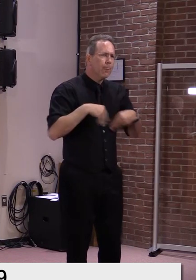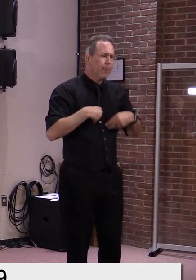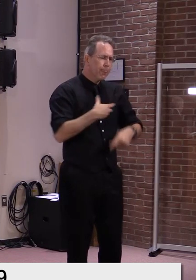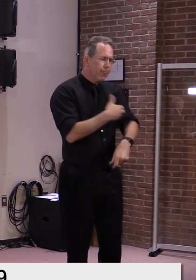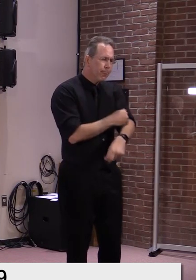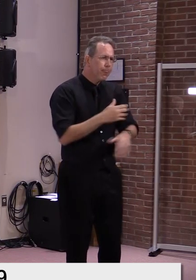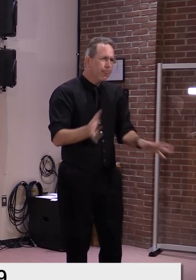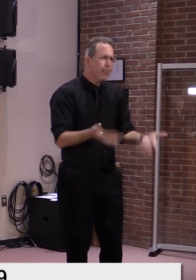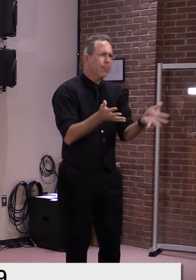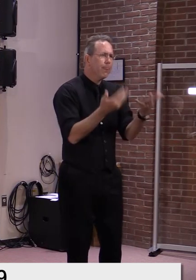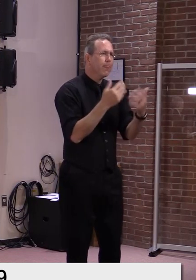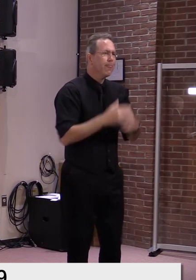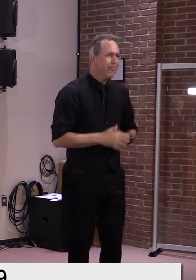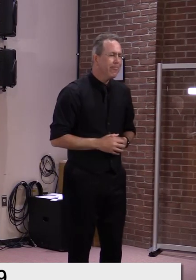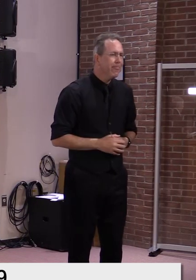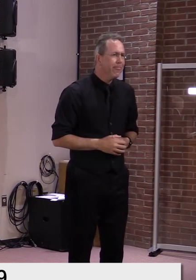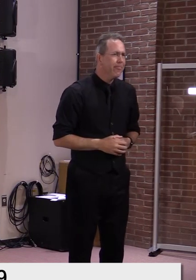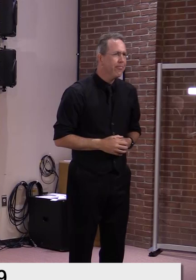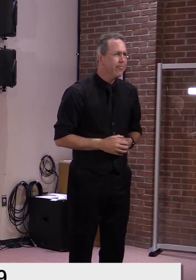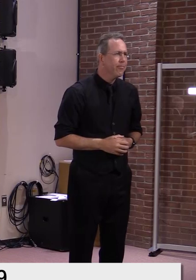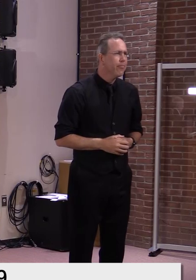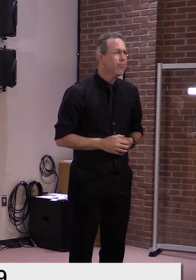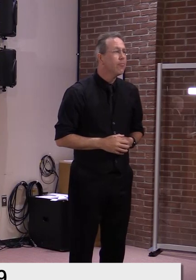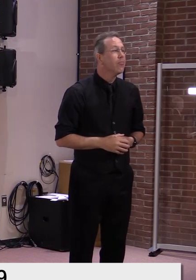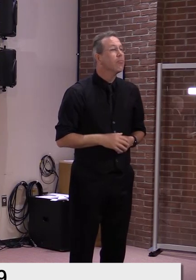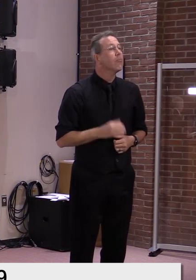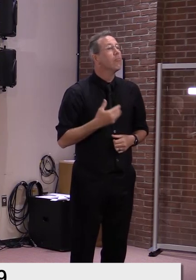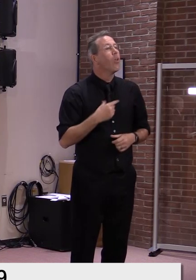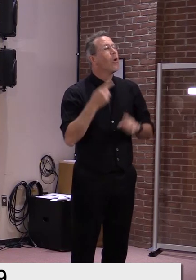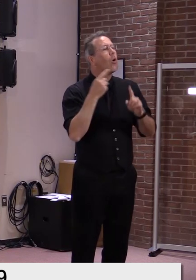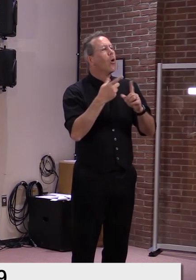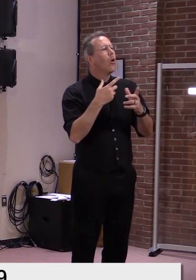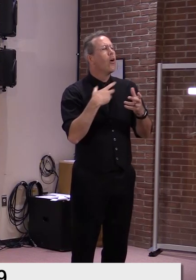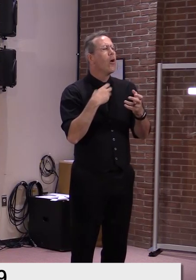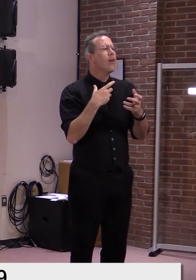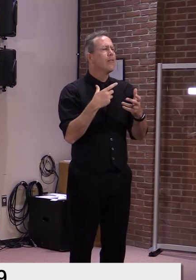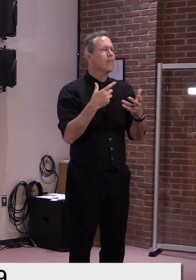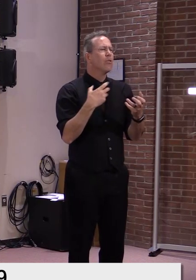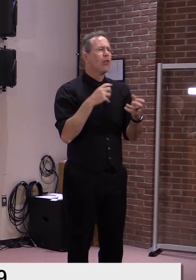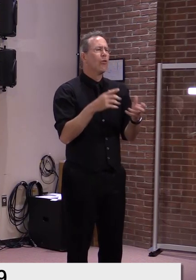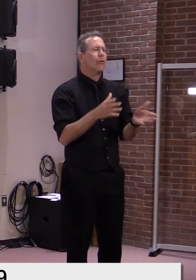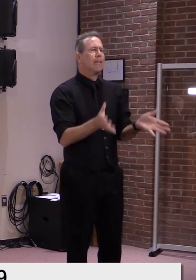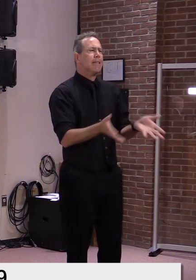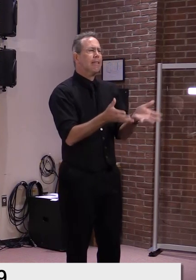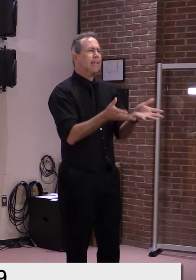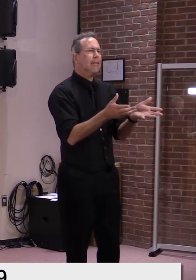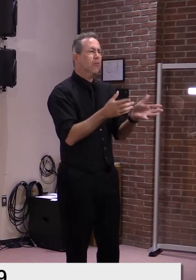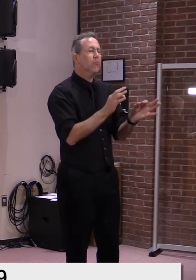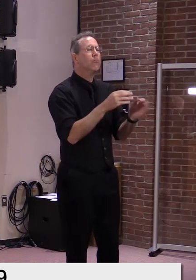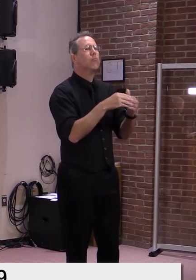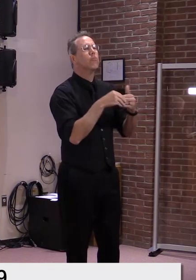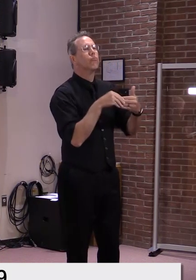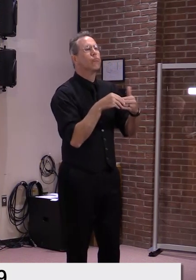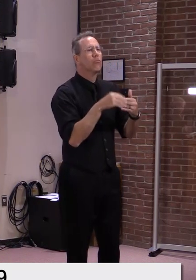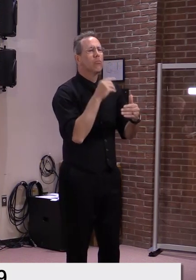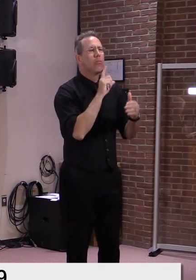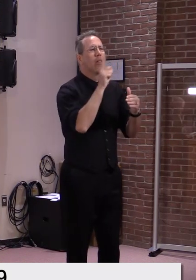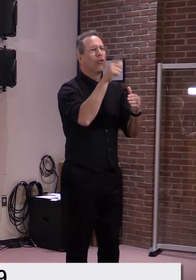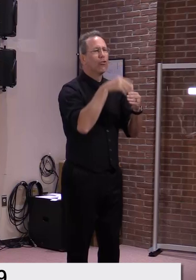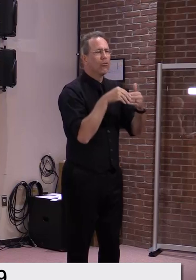our hope is to have it as open as possible in the next few weeks to a month.